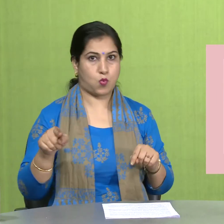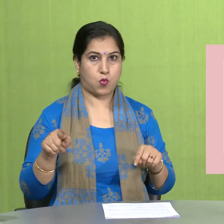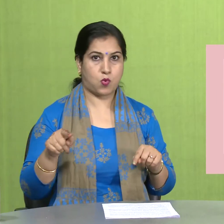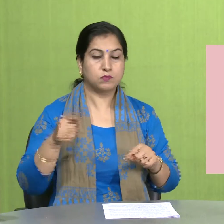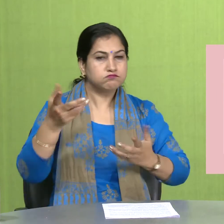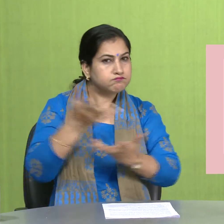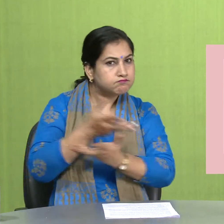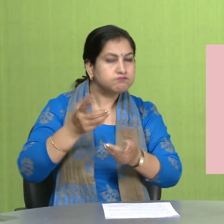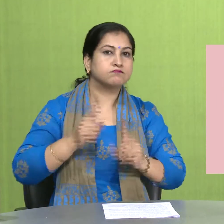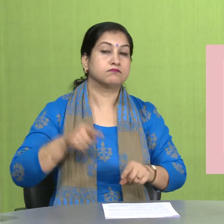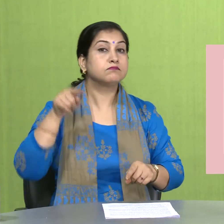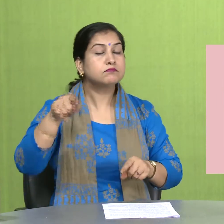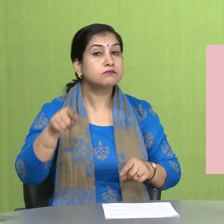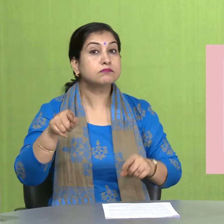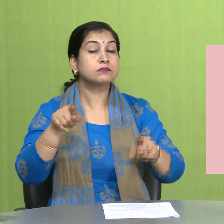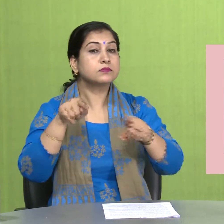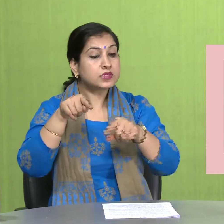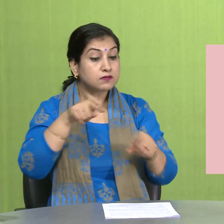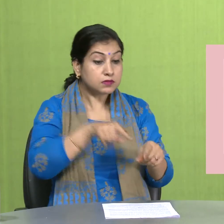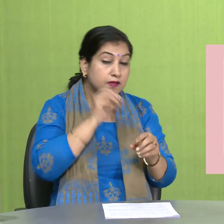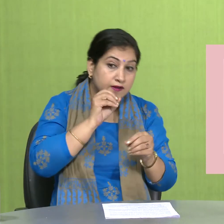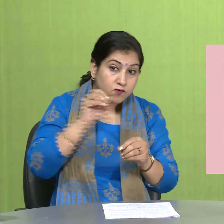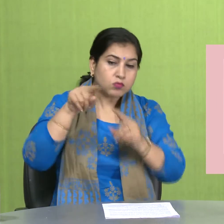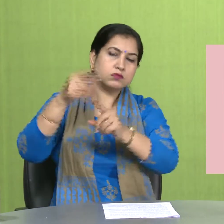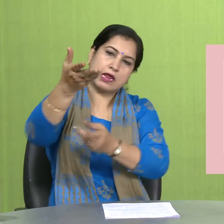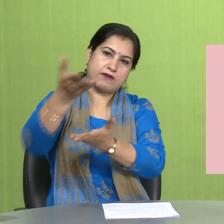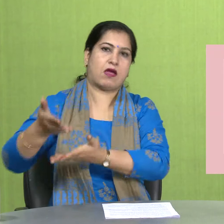as he can only invite that person to be the Prime Minister,